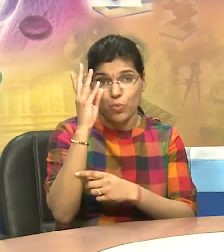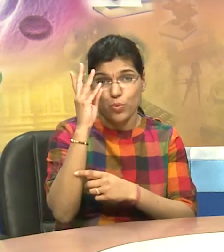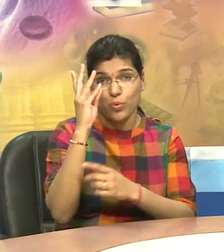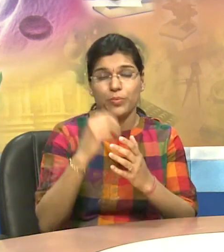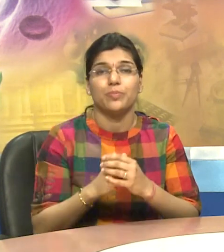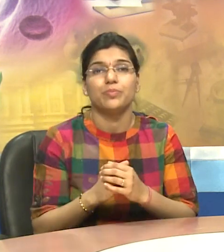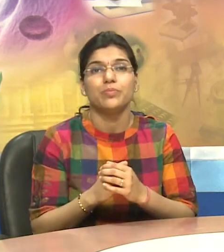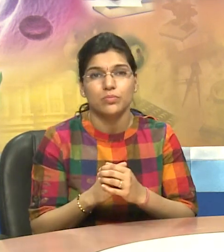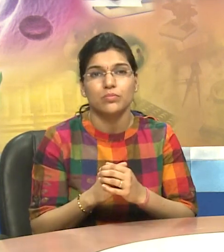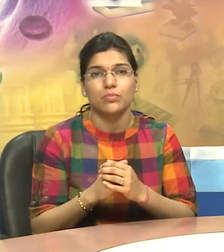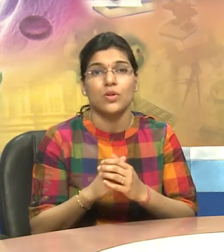sleeping. Fourth is,